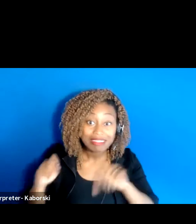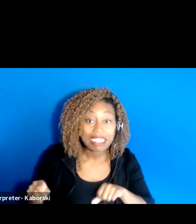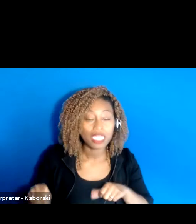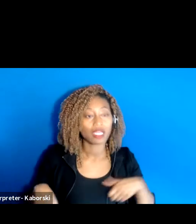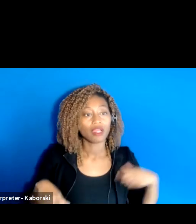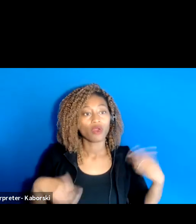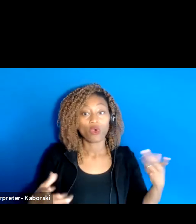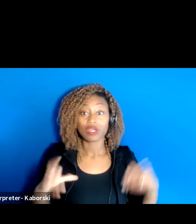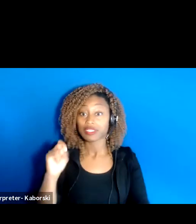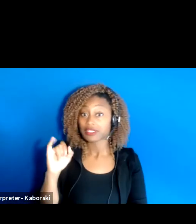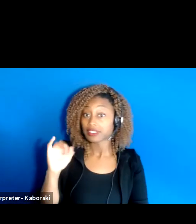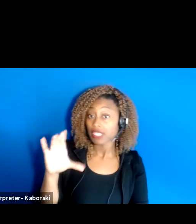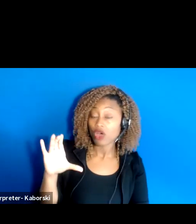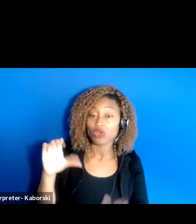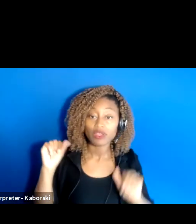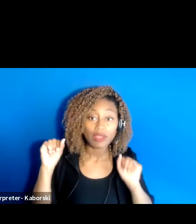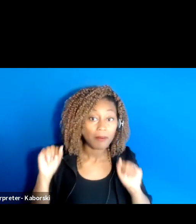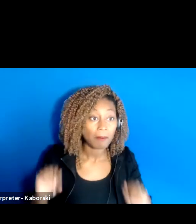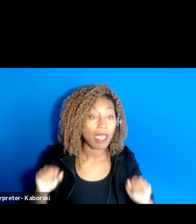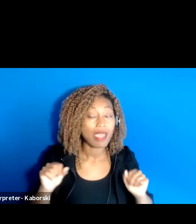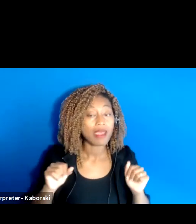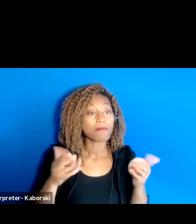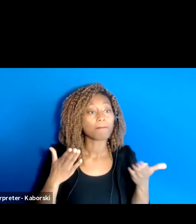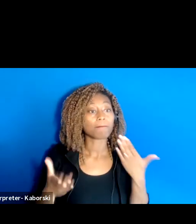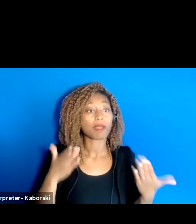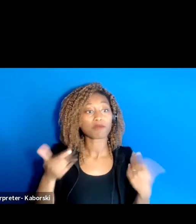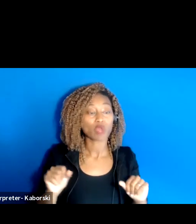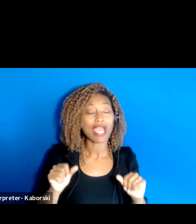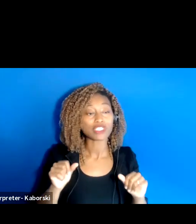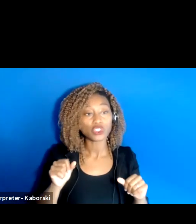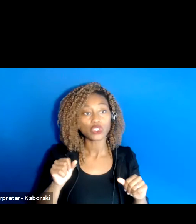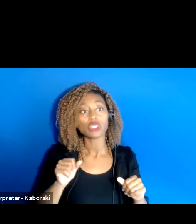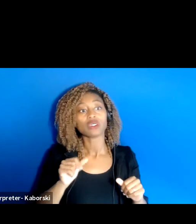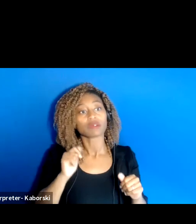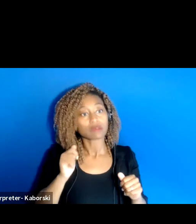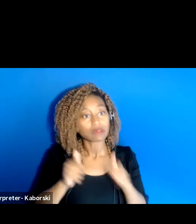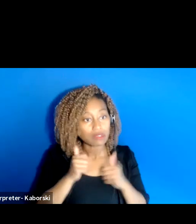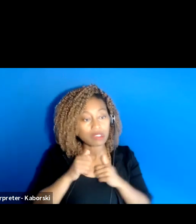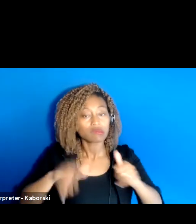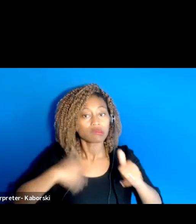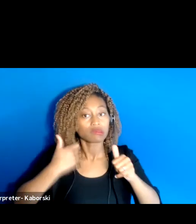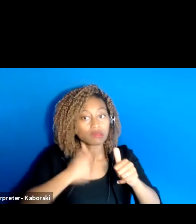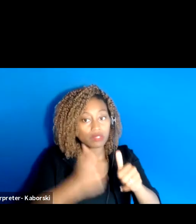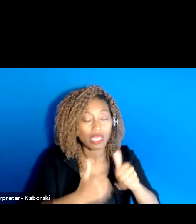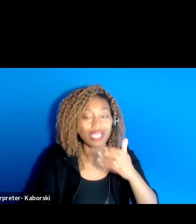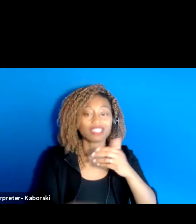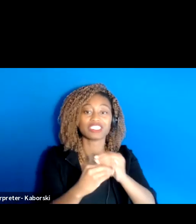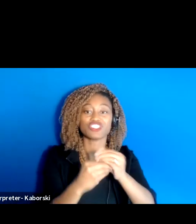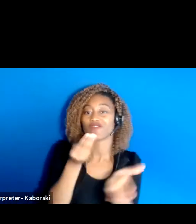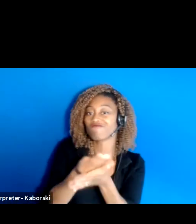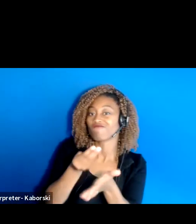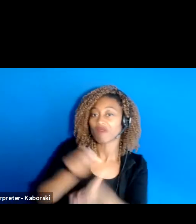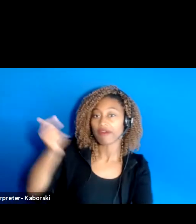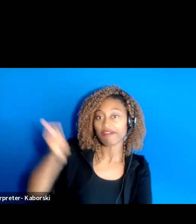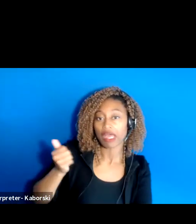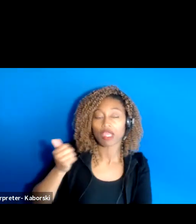the Silk might be able to try to go after additional funding opportunities and